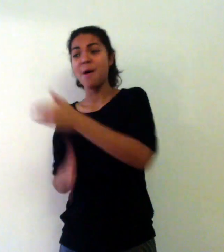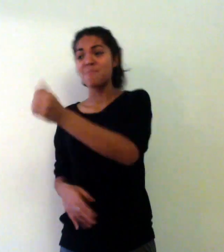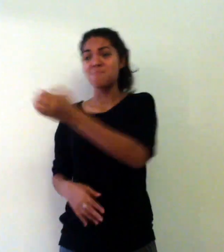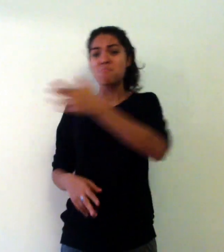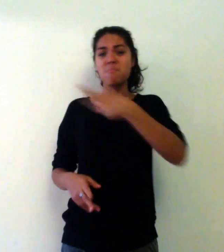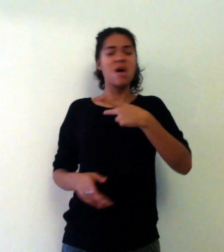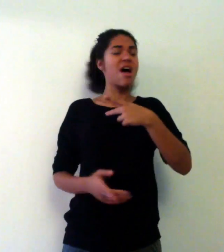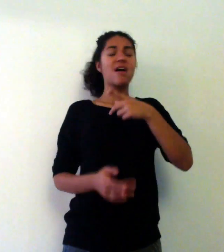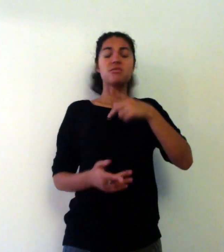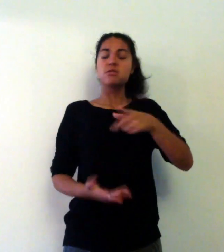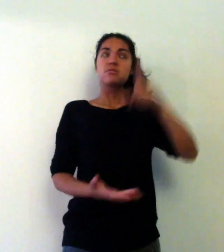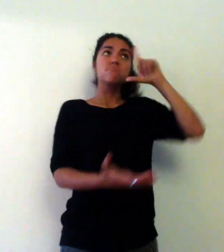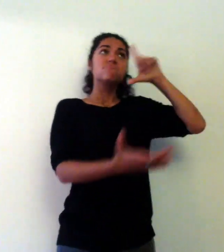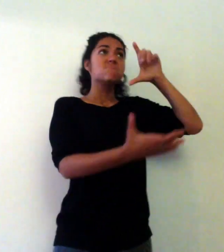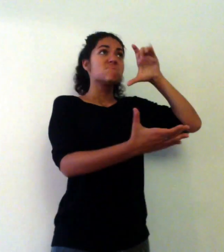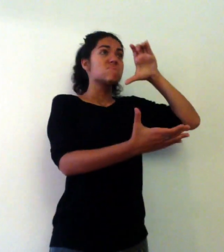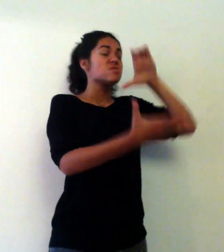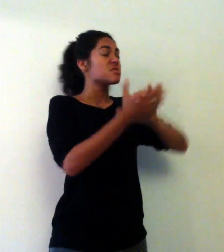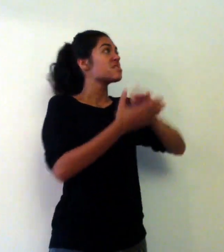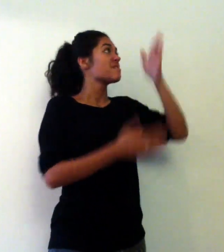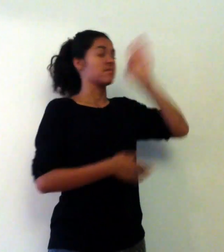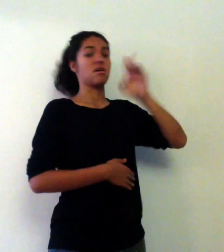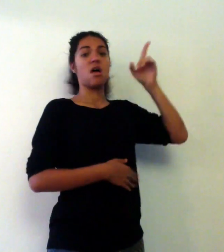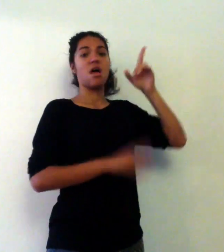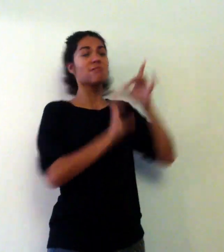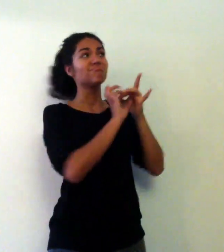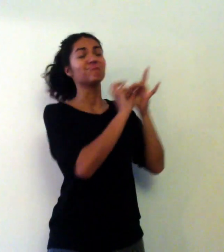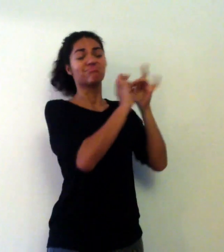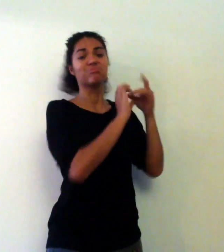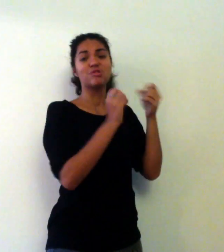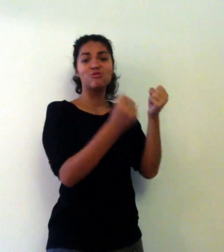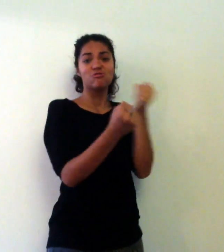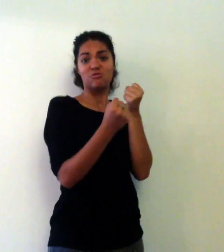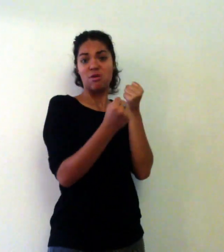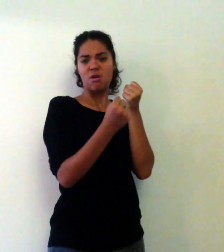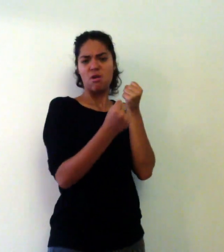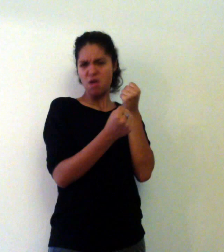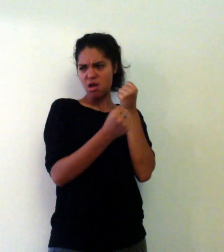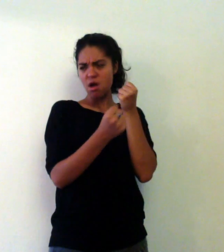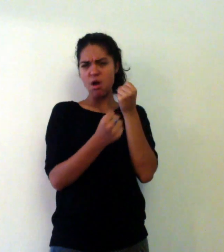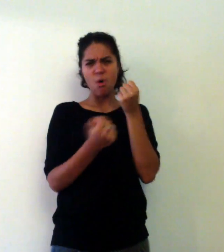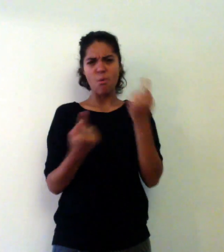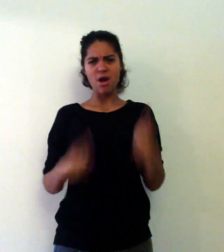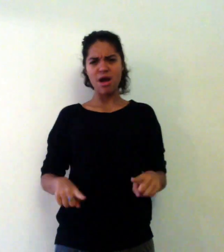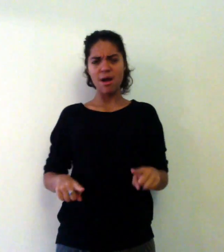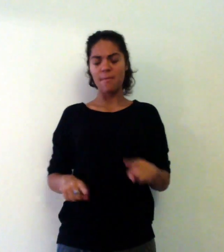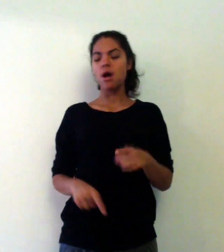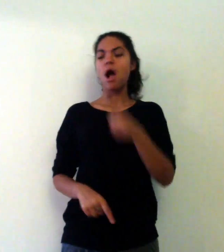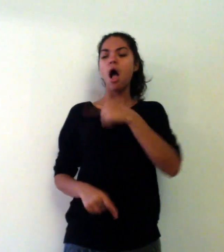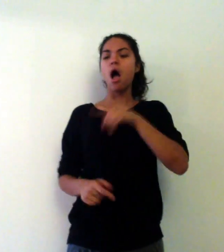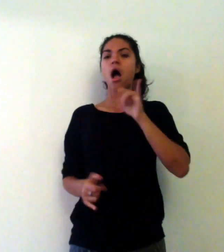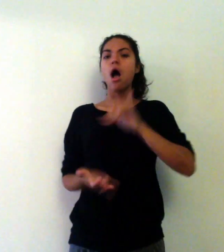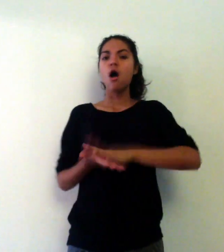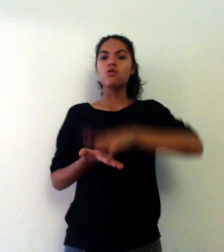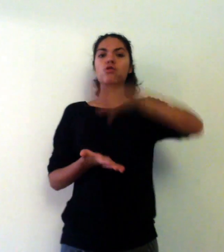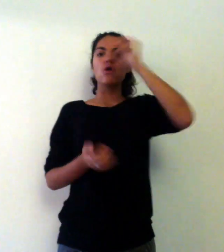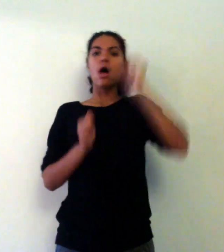man. There in the darkness of that dungeon, they found out that you can be alone and still have something in your heart greater